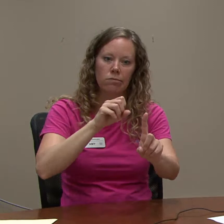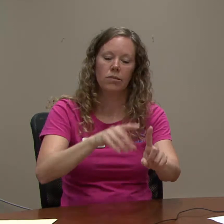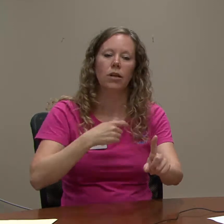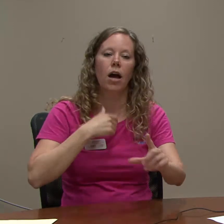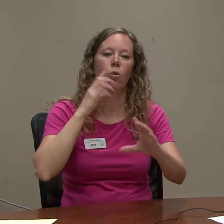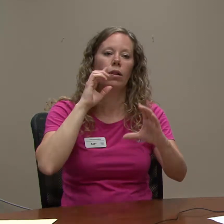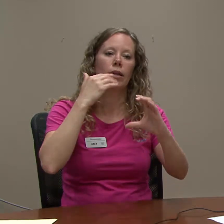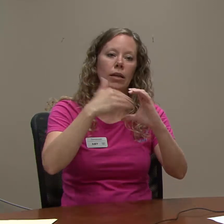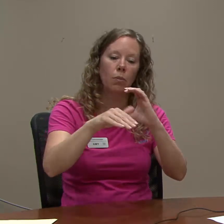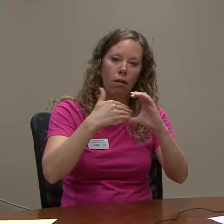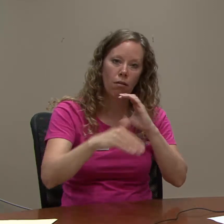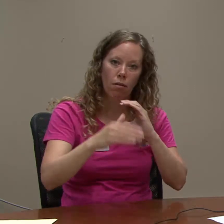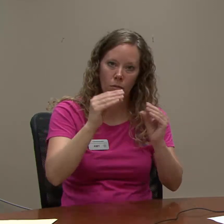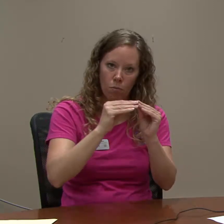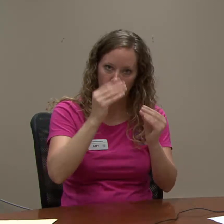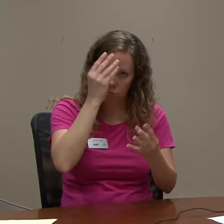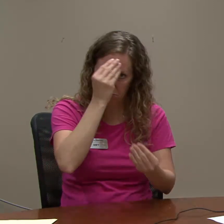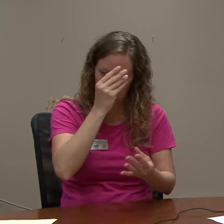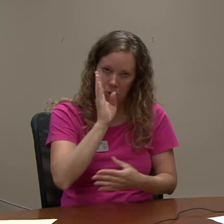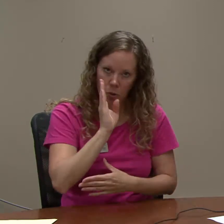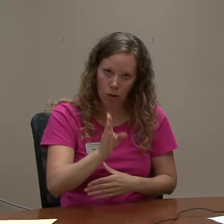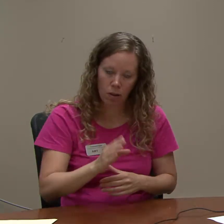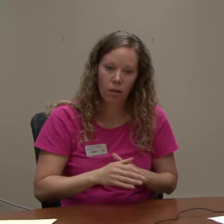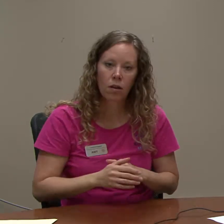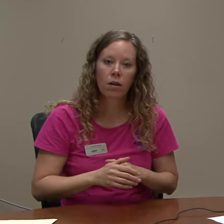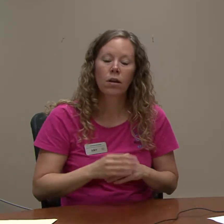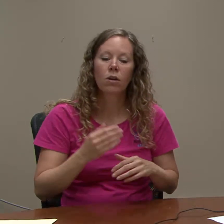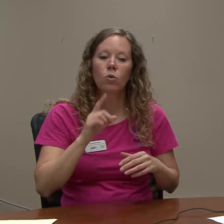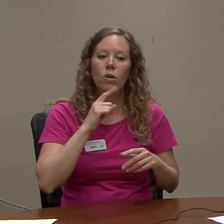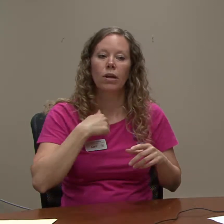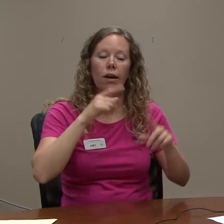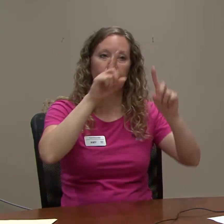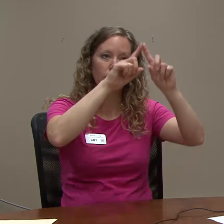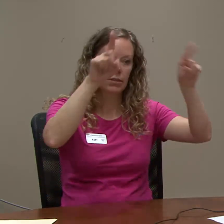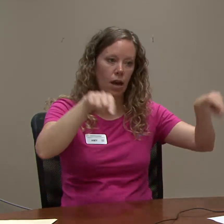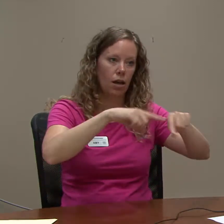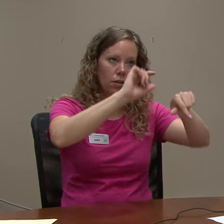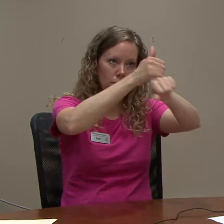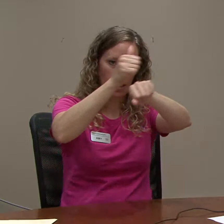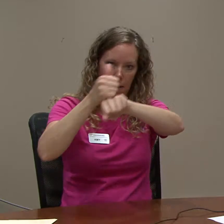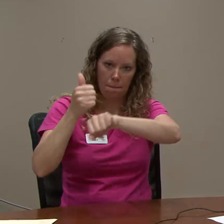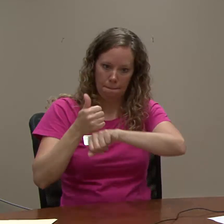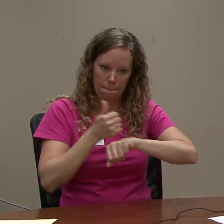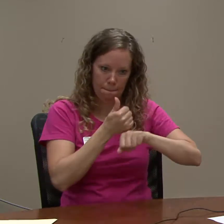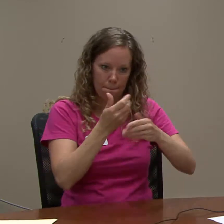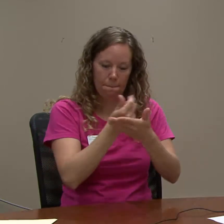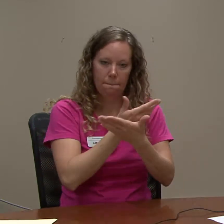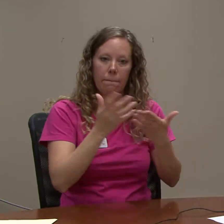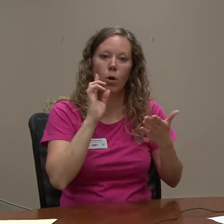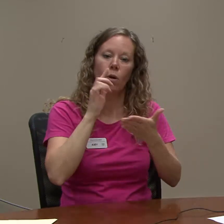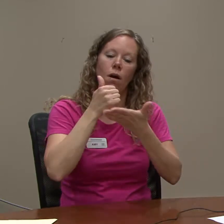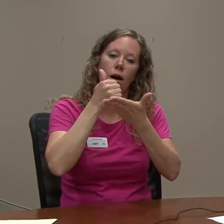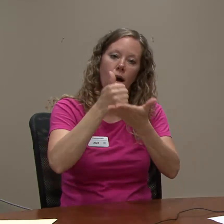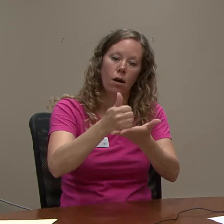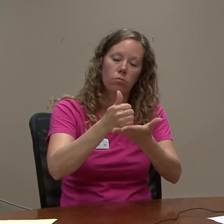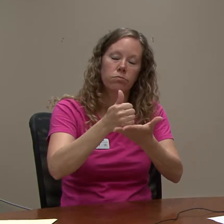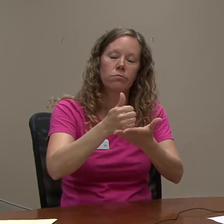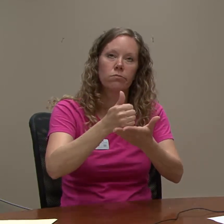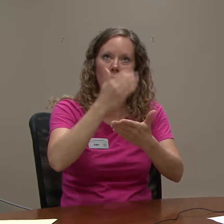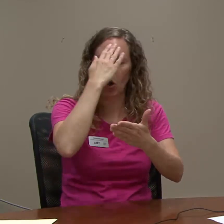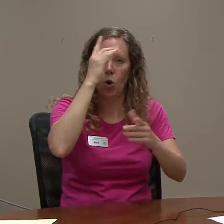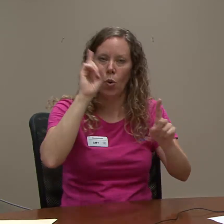I'm going to send you some more. We have signage outside, which will help you.